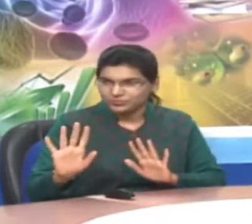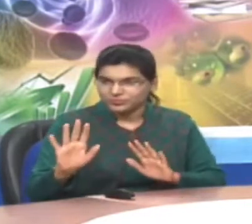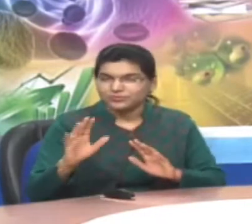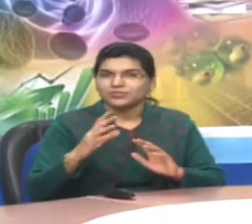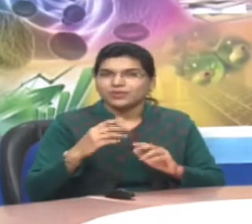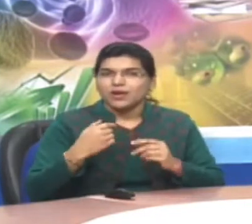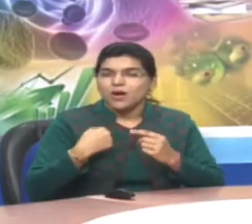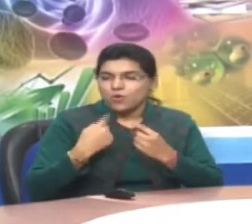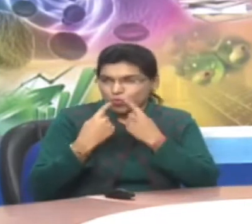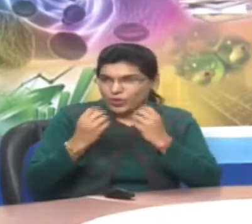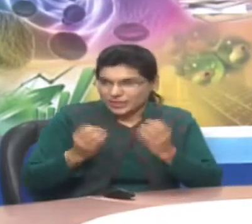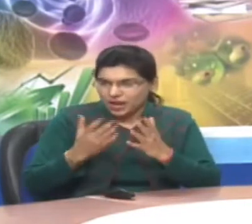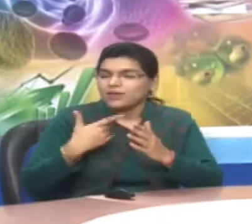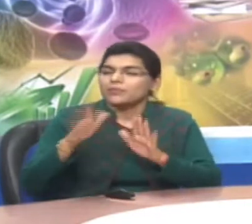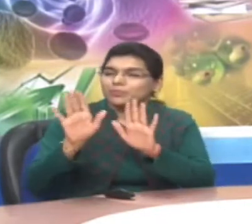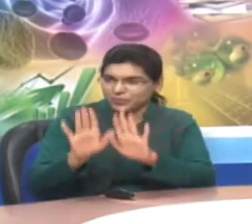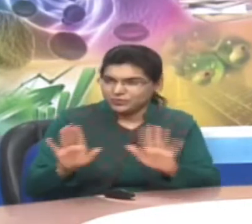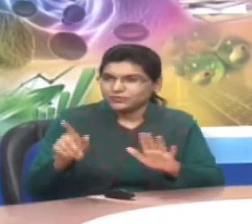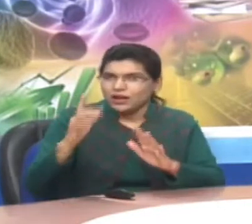to be calm and